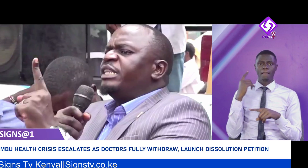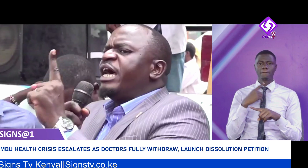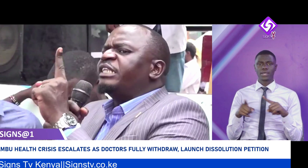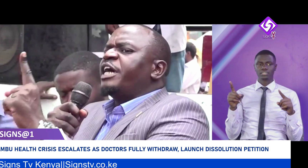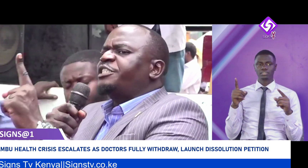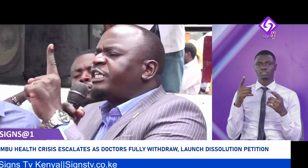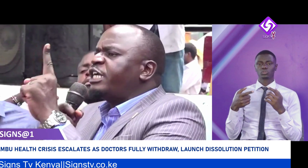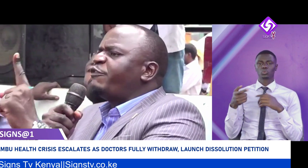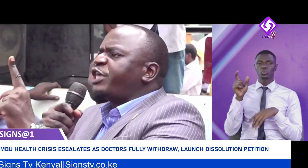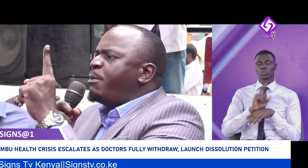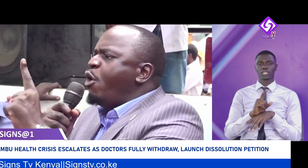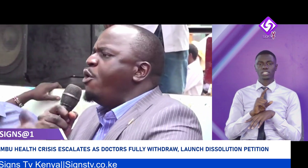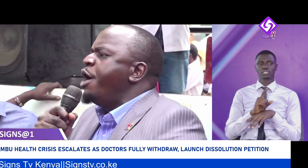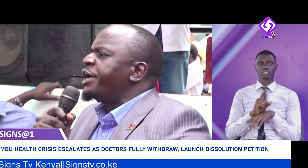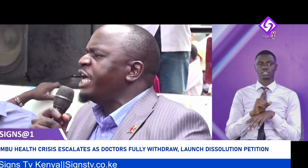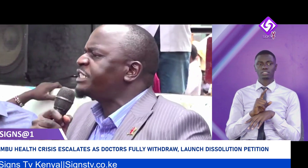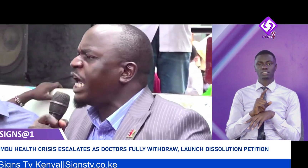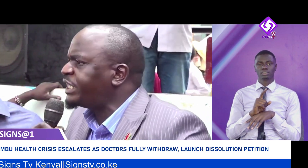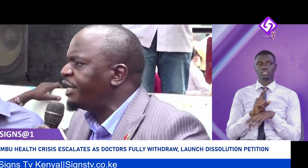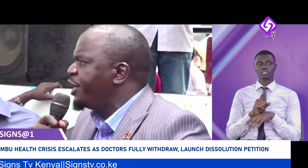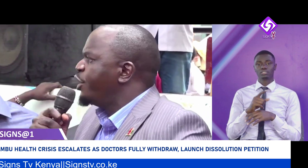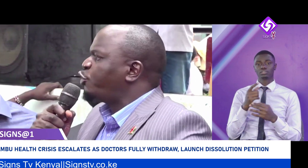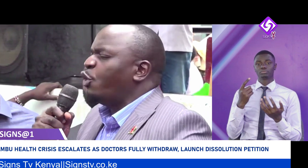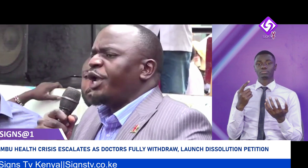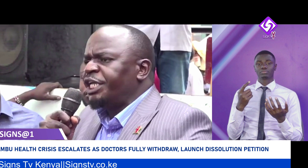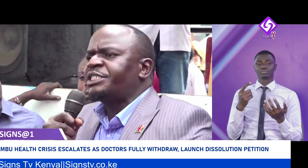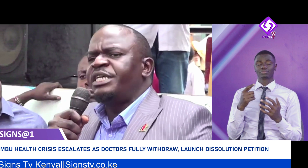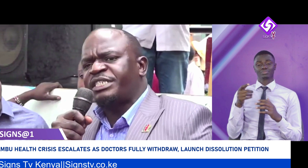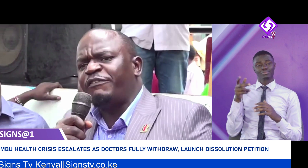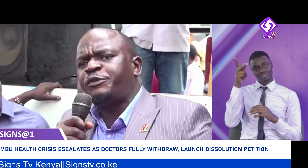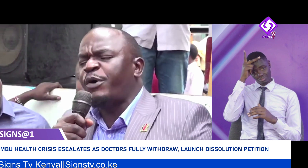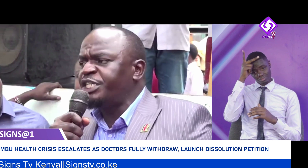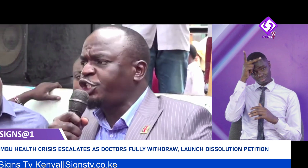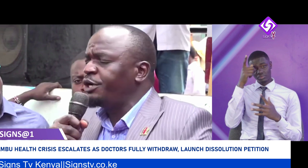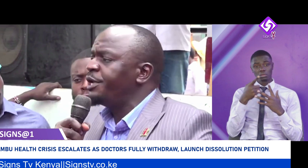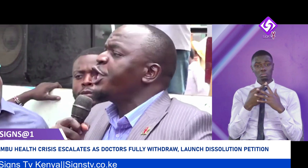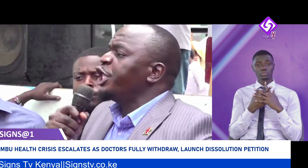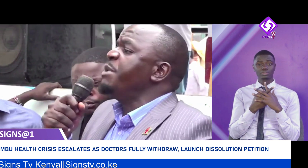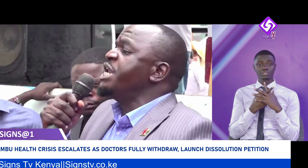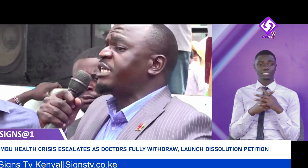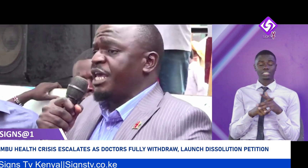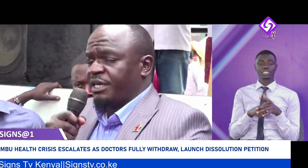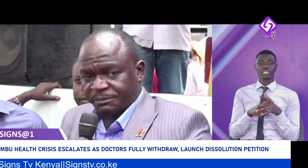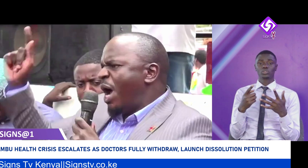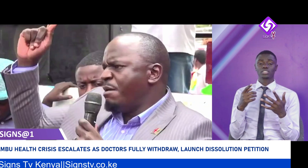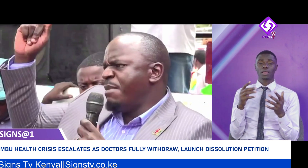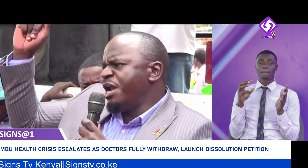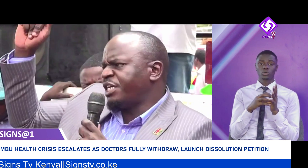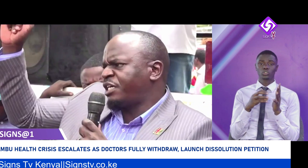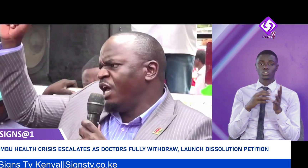want the healthcare status of Kiambu reinstated to its deserved position immediately. Many to